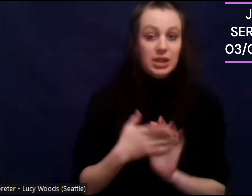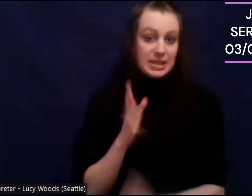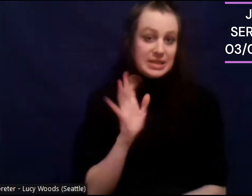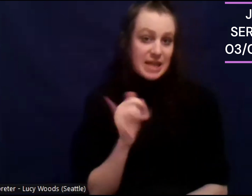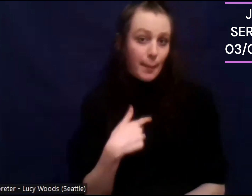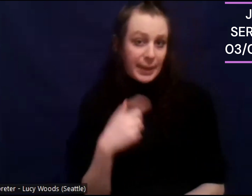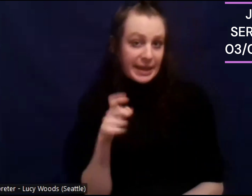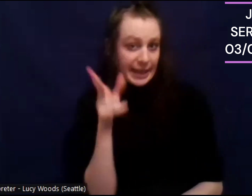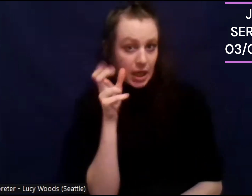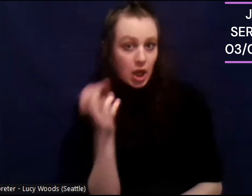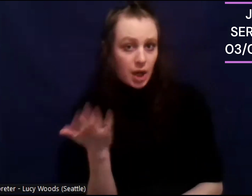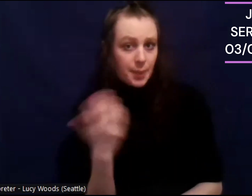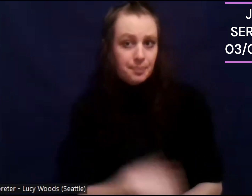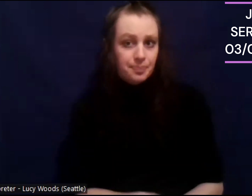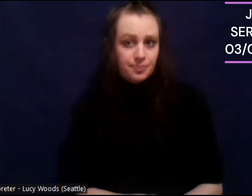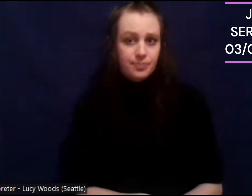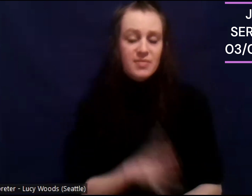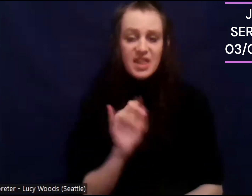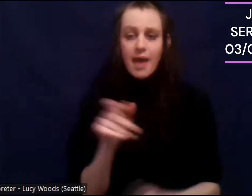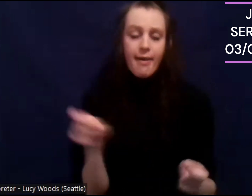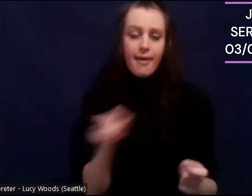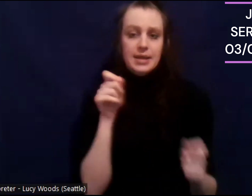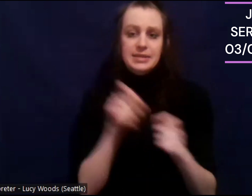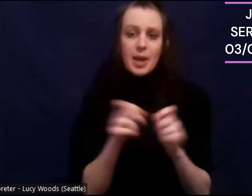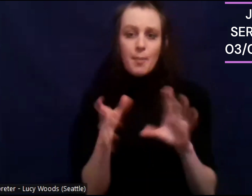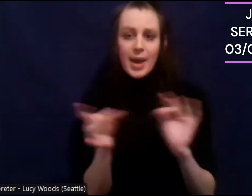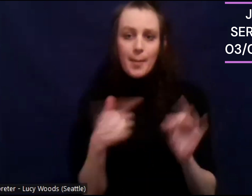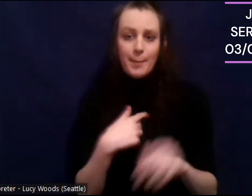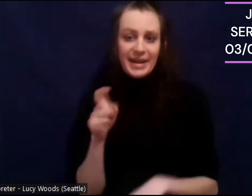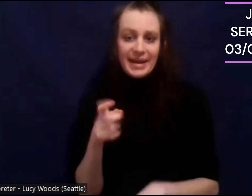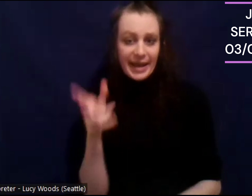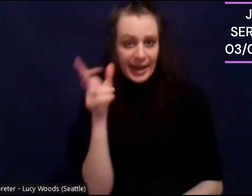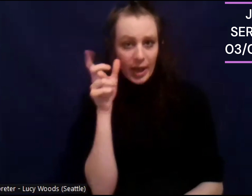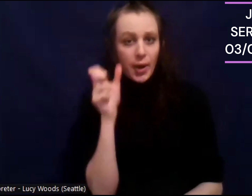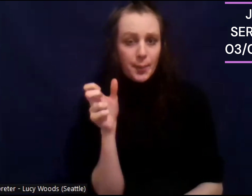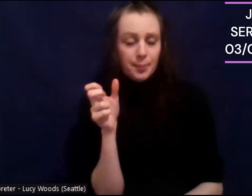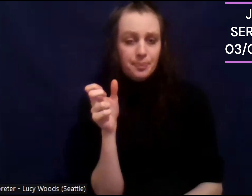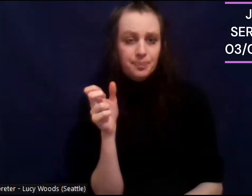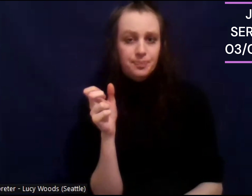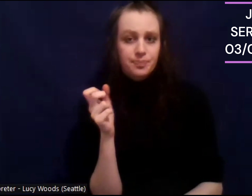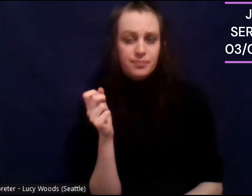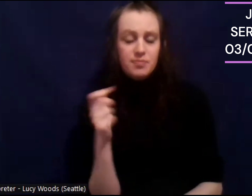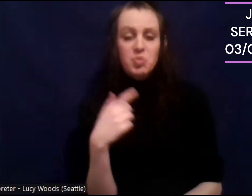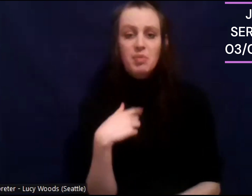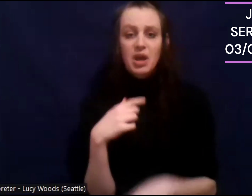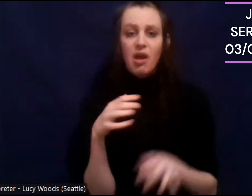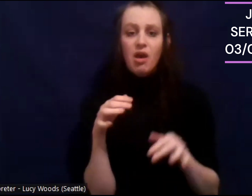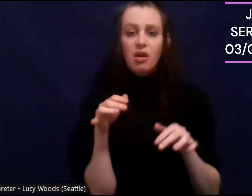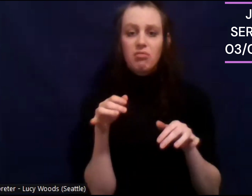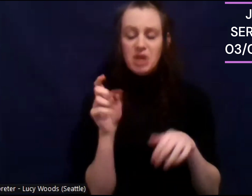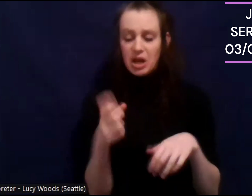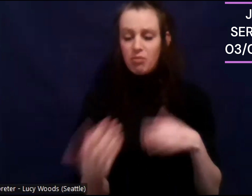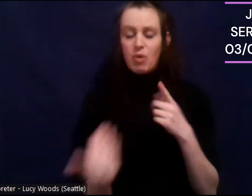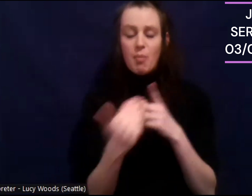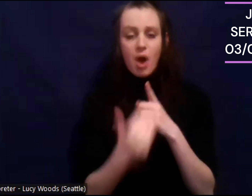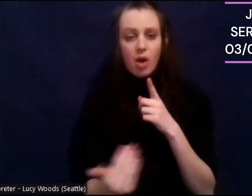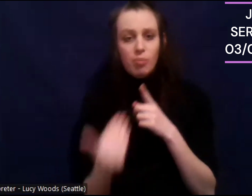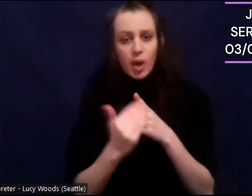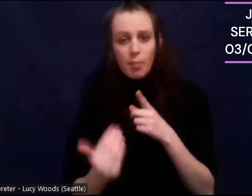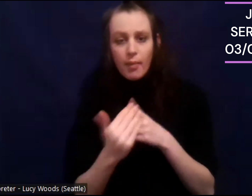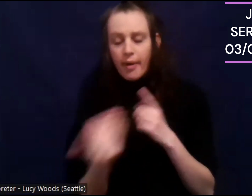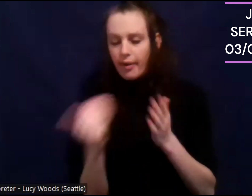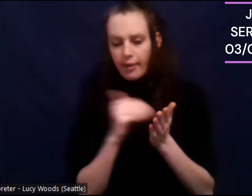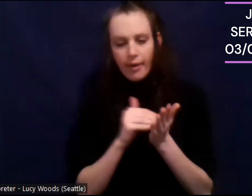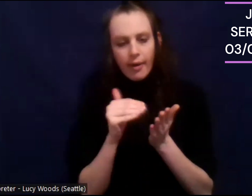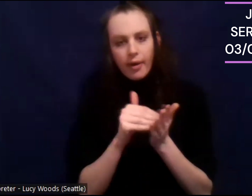night. That is the exact message that I needed to hear, and a message that I need to be continually reminded of quite often. I